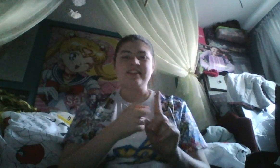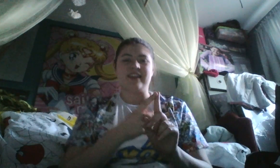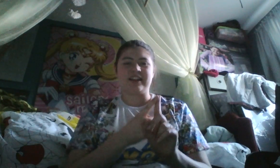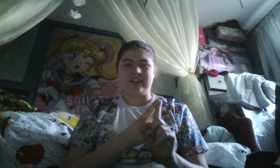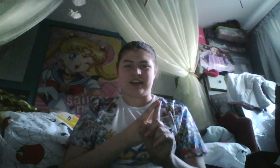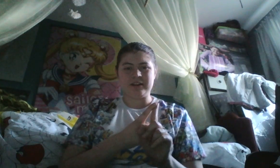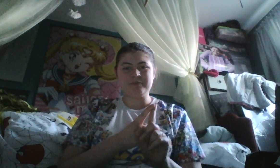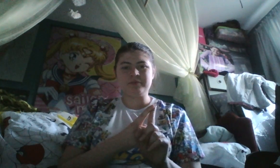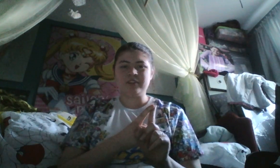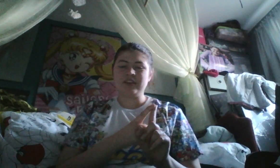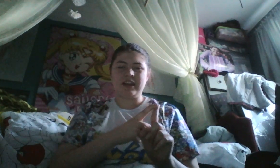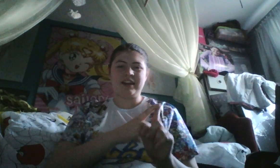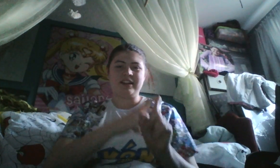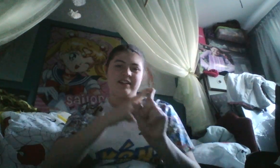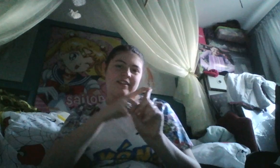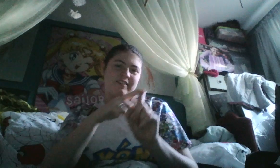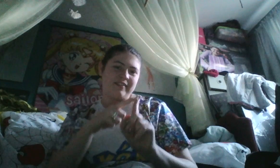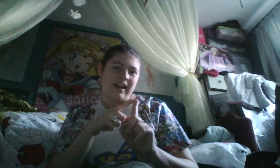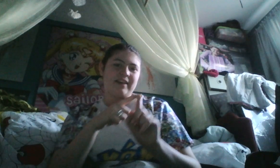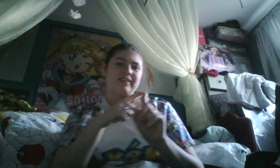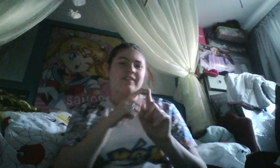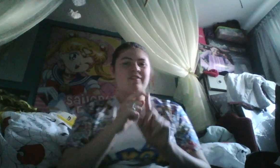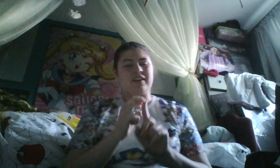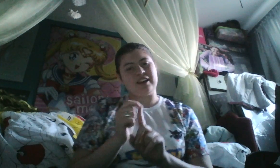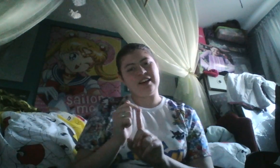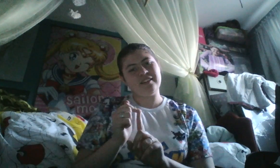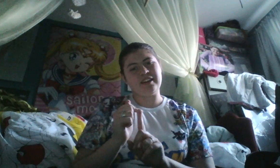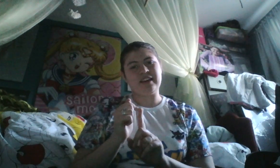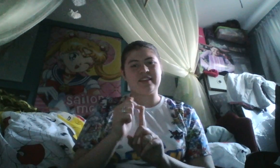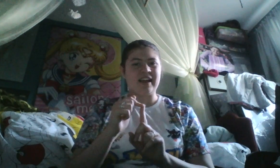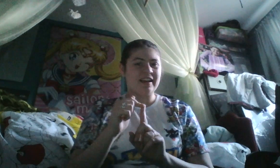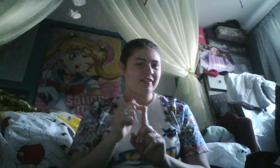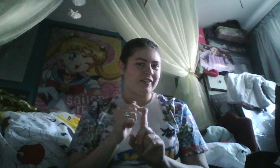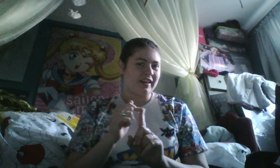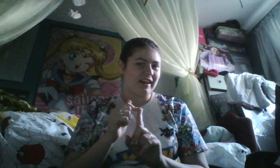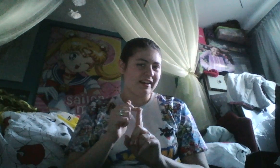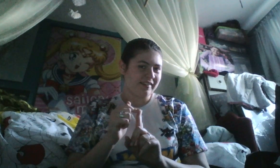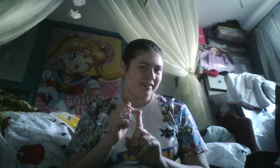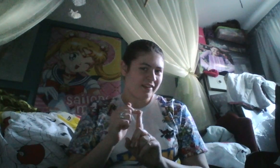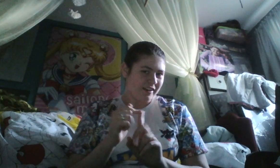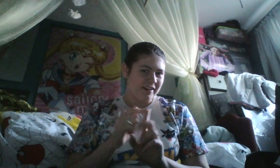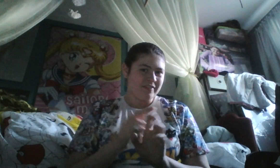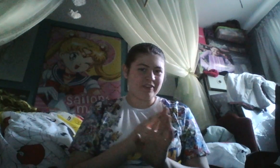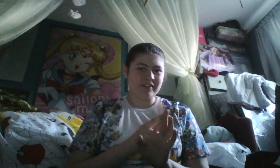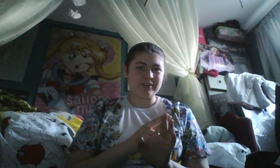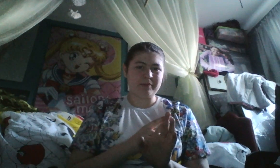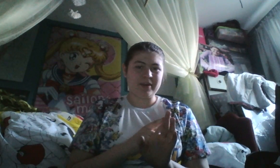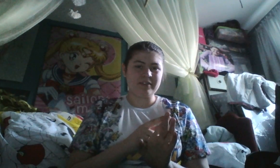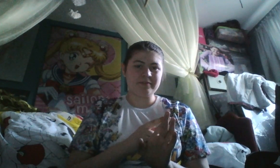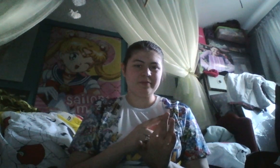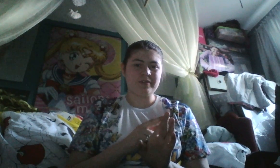index finger. Index finger. So you get the dex of the index. You see what I mean?